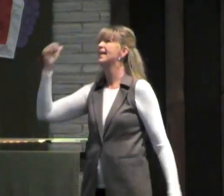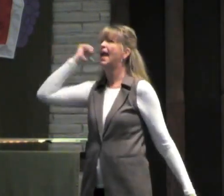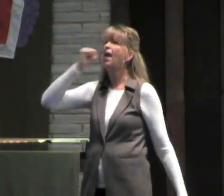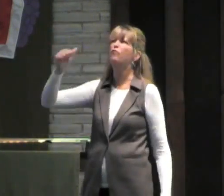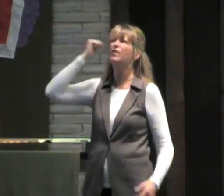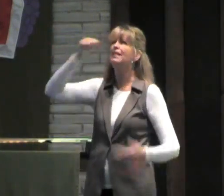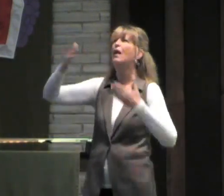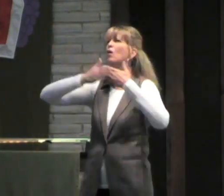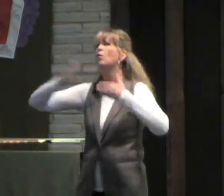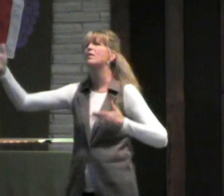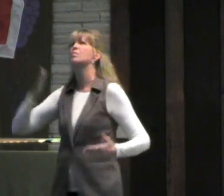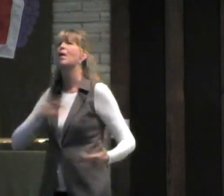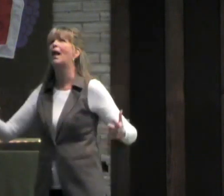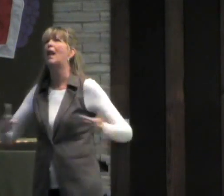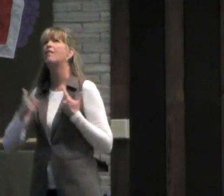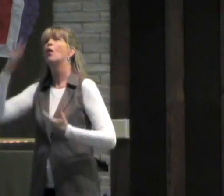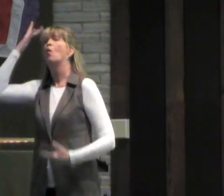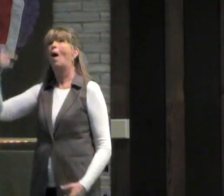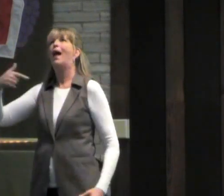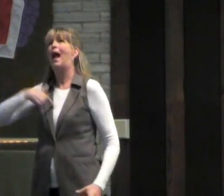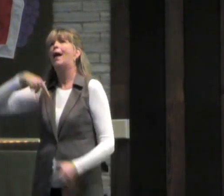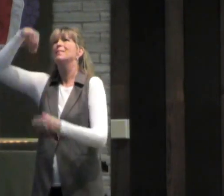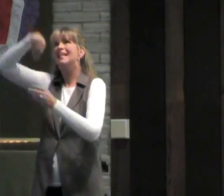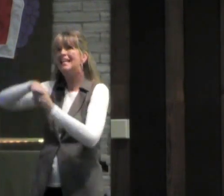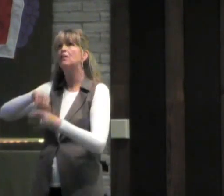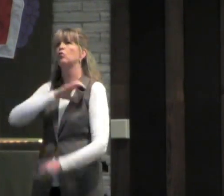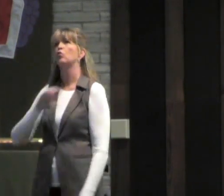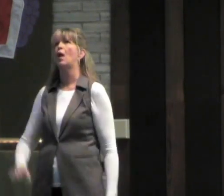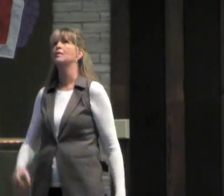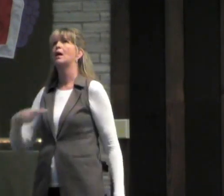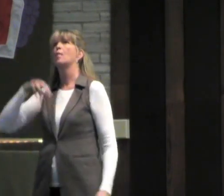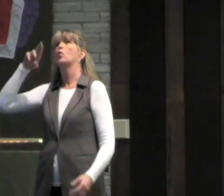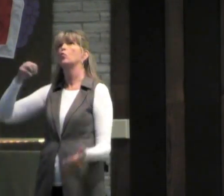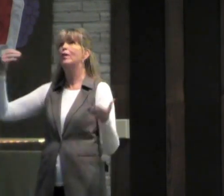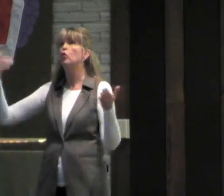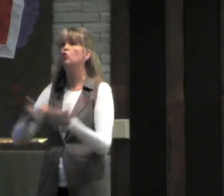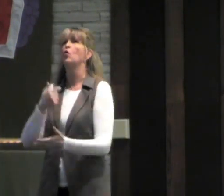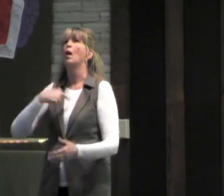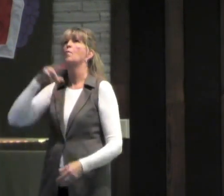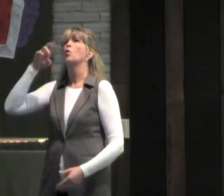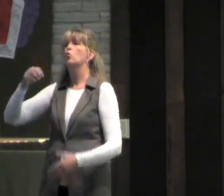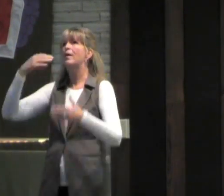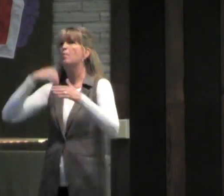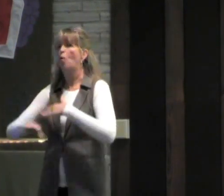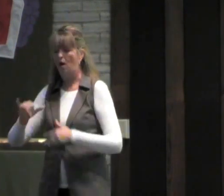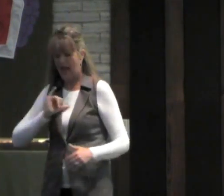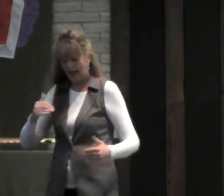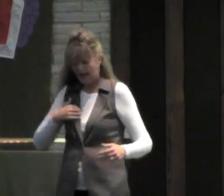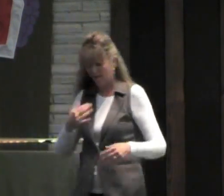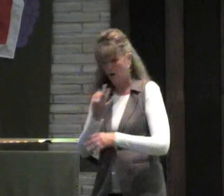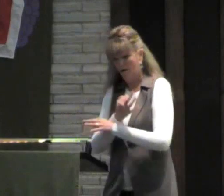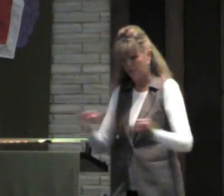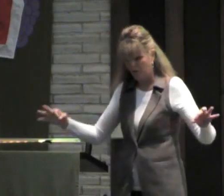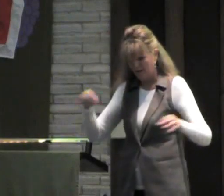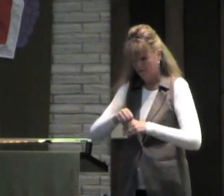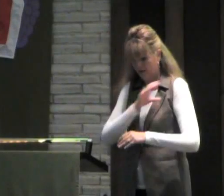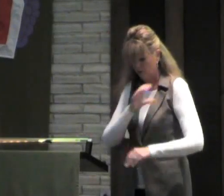today and every day from this point on, because I'm new in Christ and I'm reborn